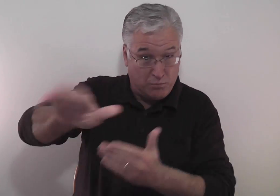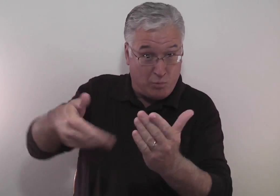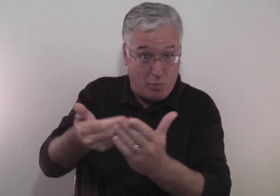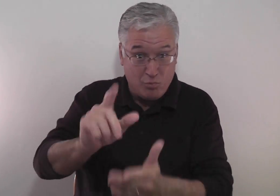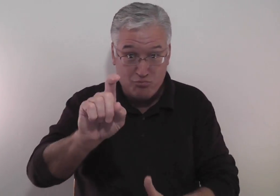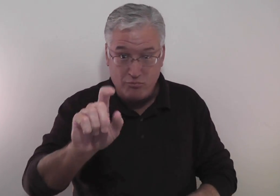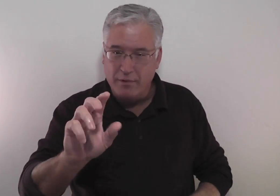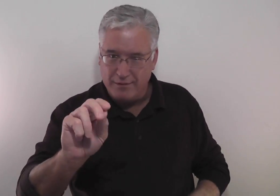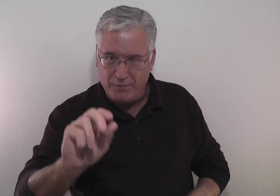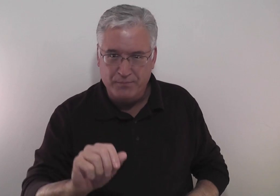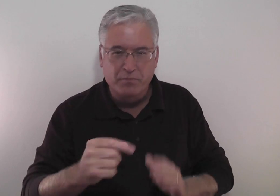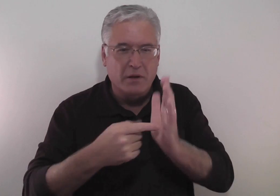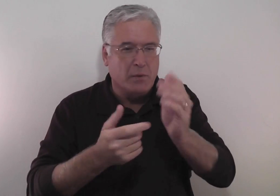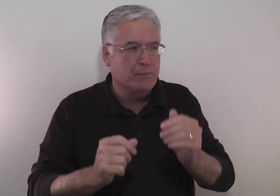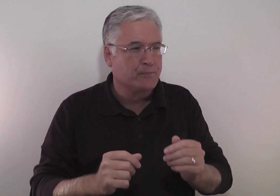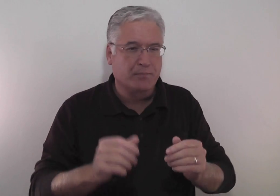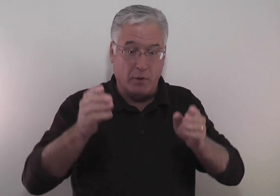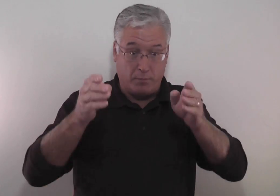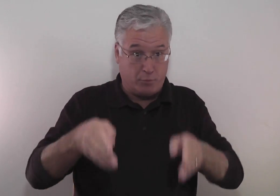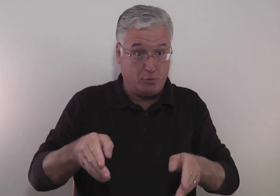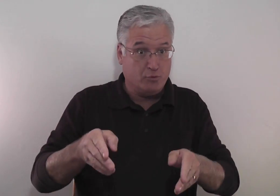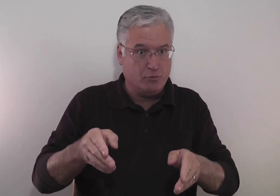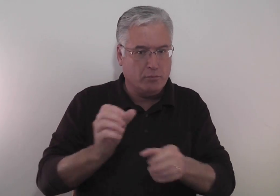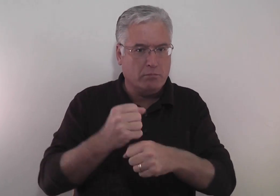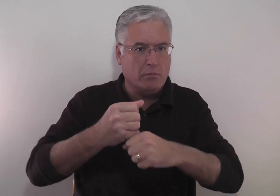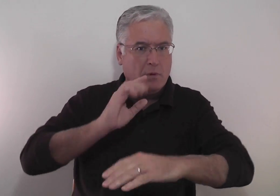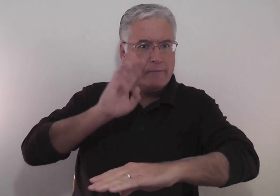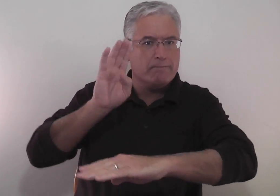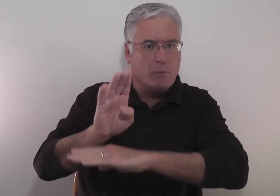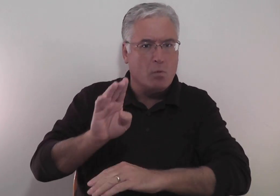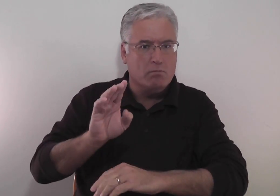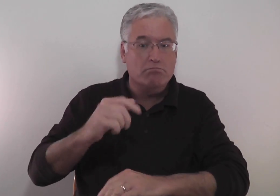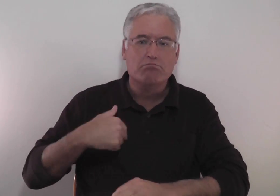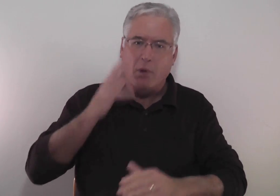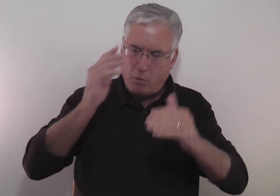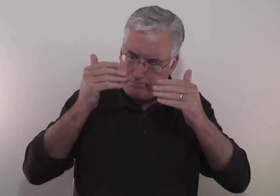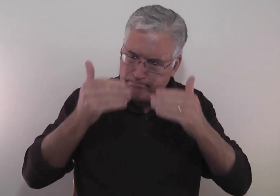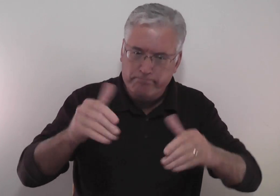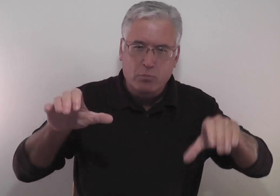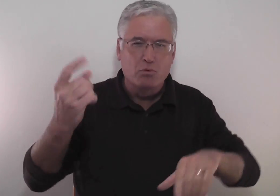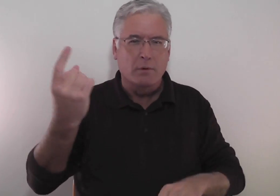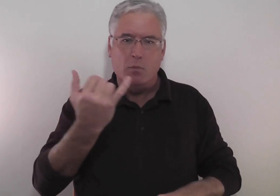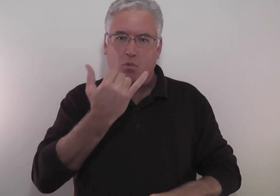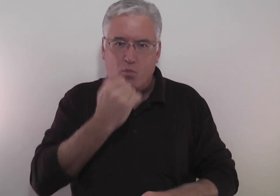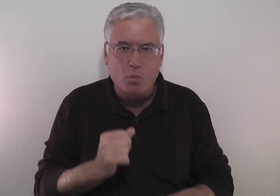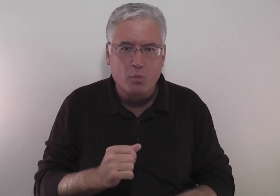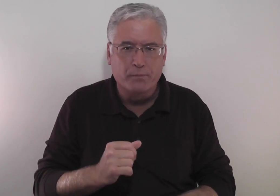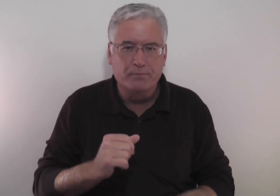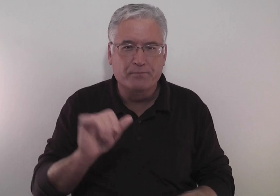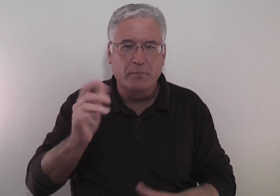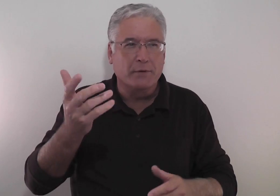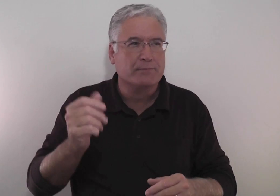an oath, if a person is making this about doing something